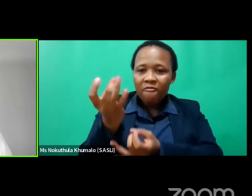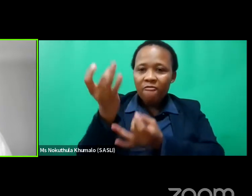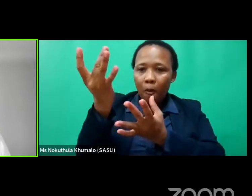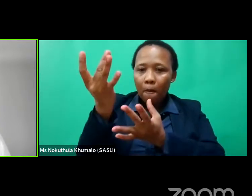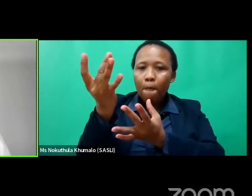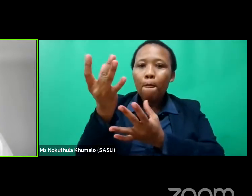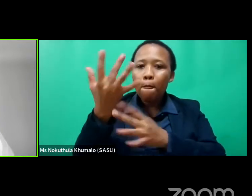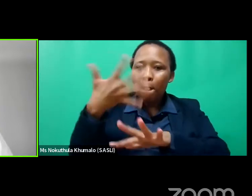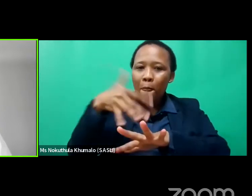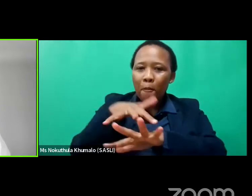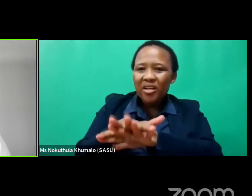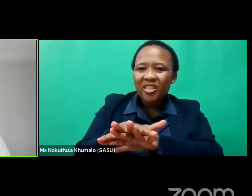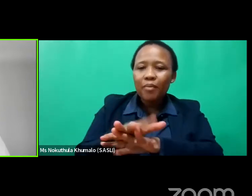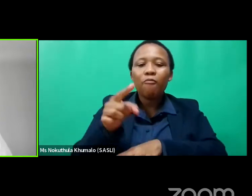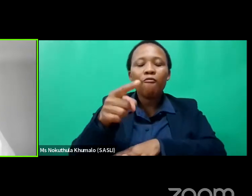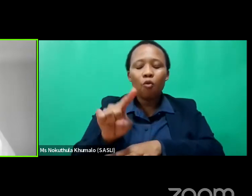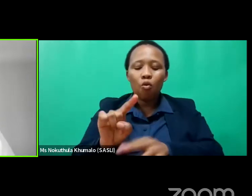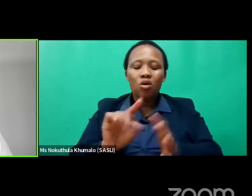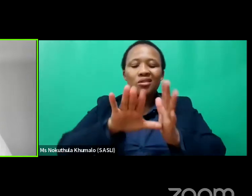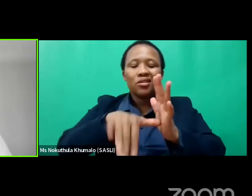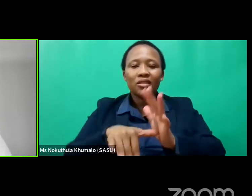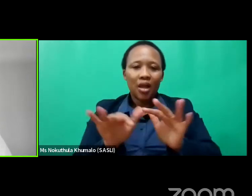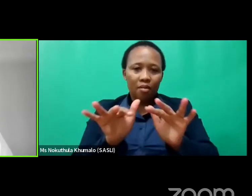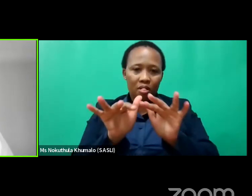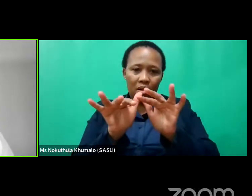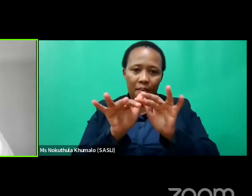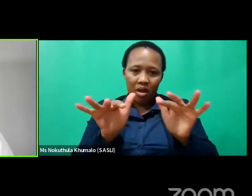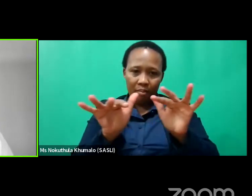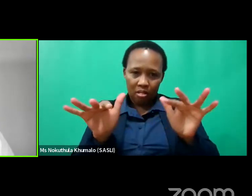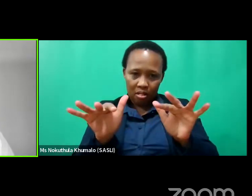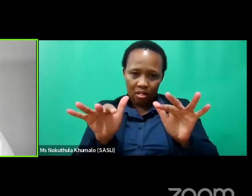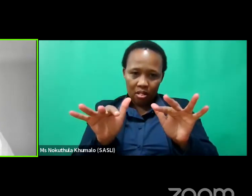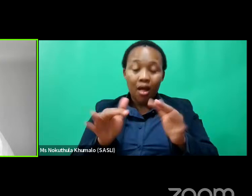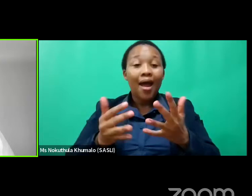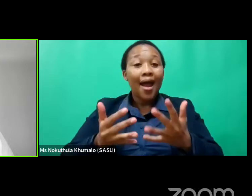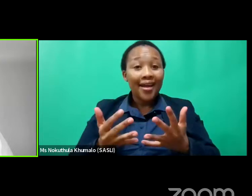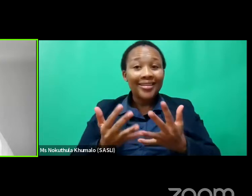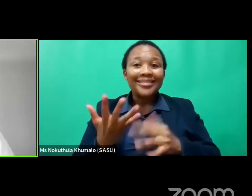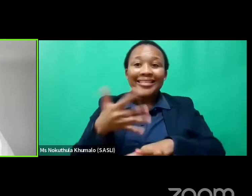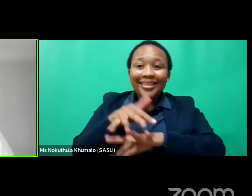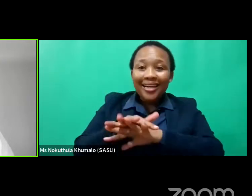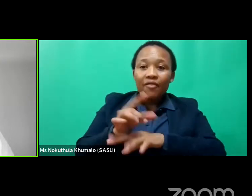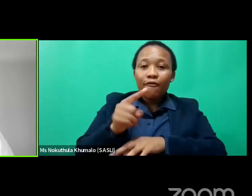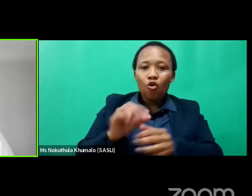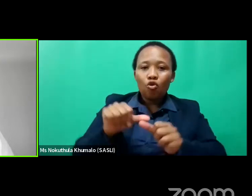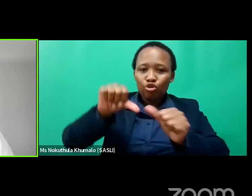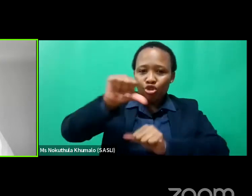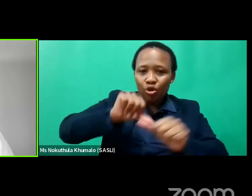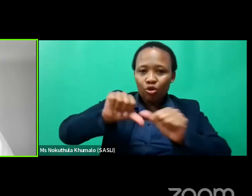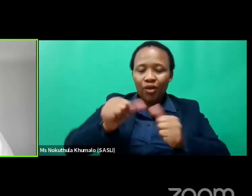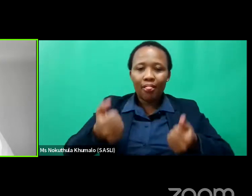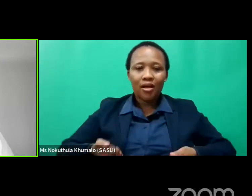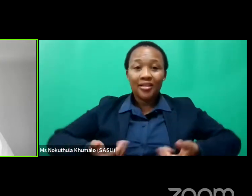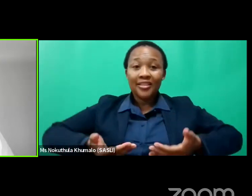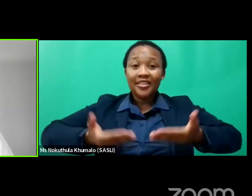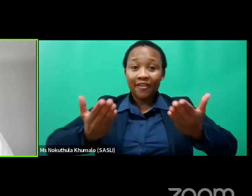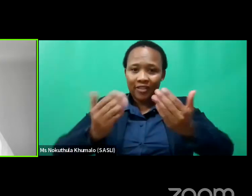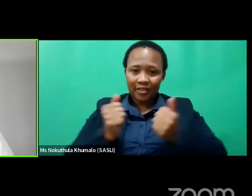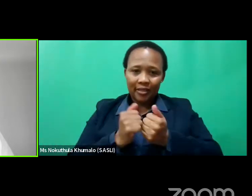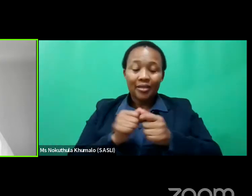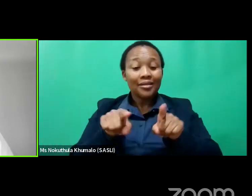disability and facilitate the provision of integrated social services and provide guidance to